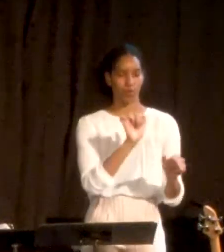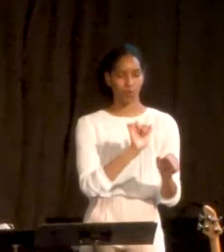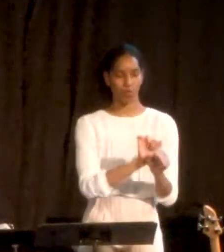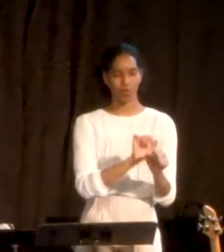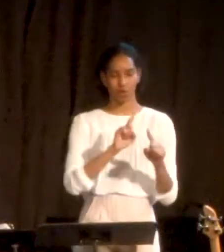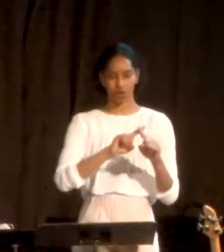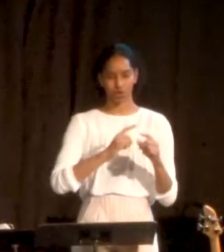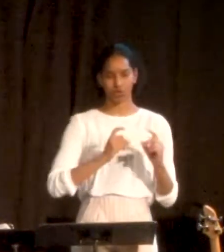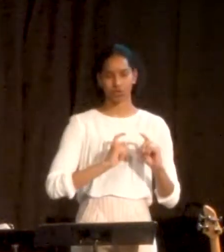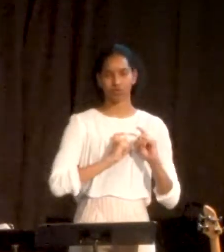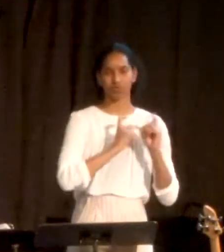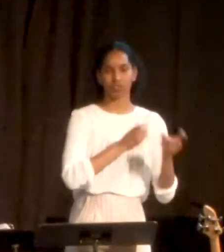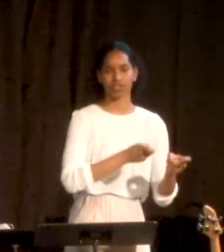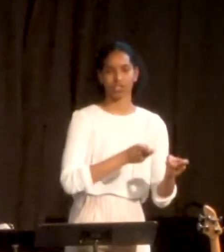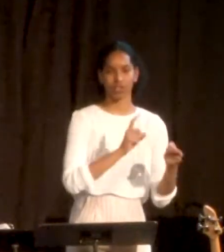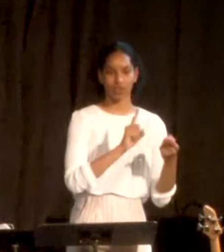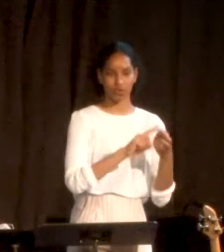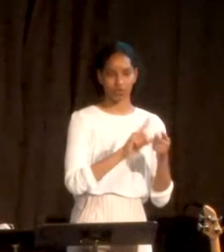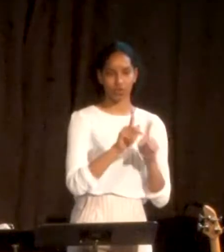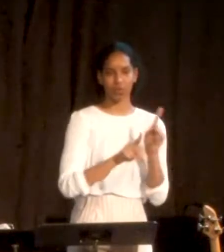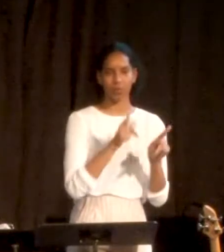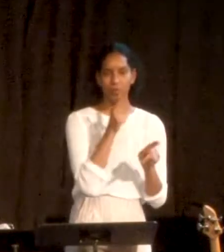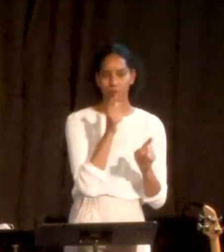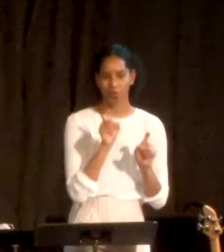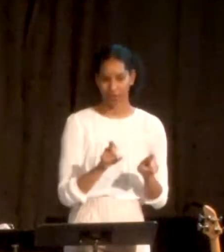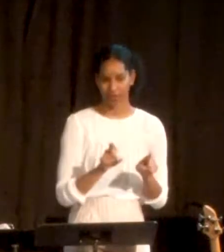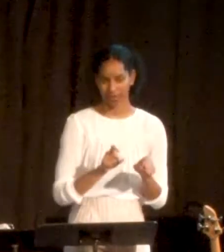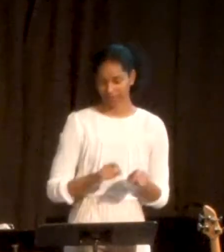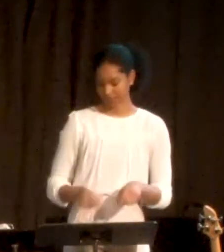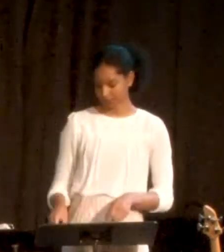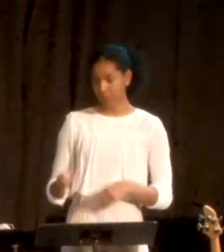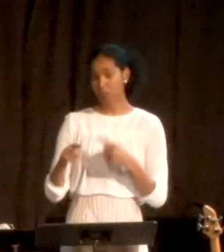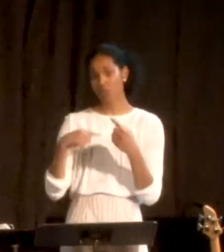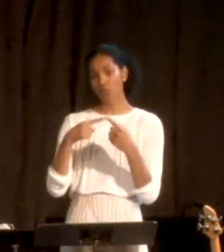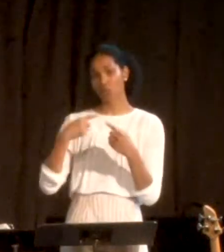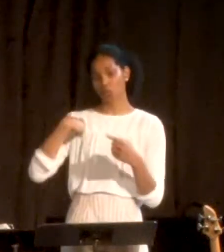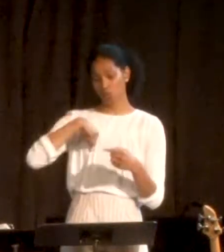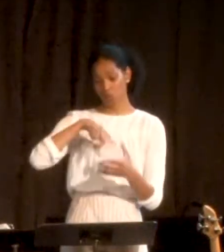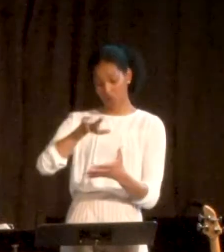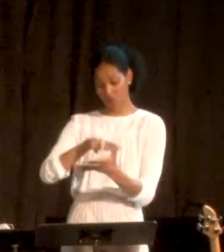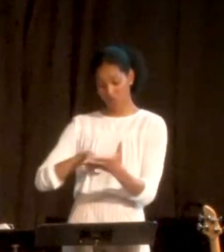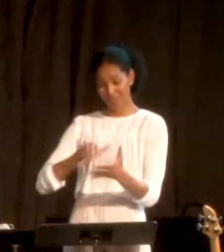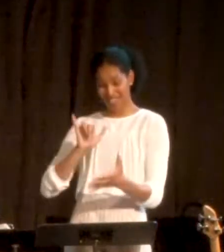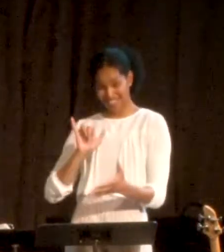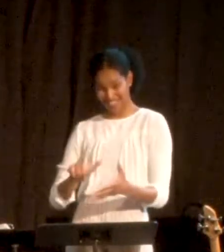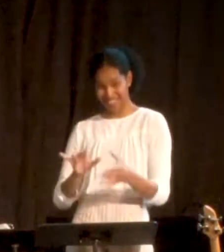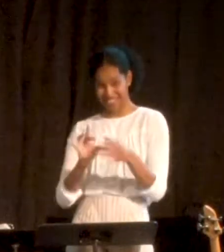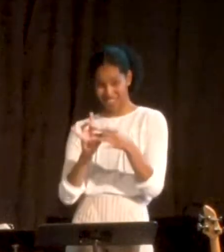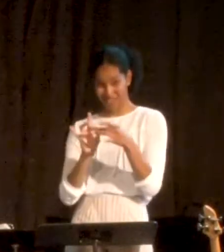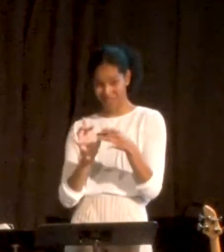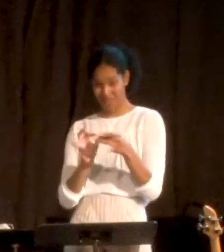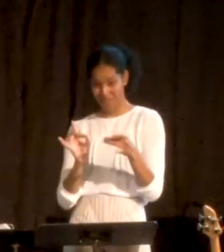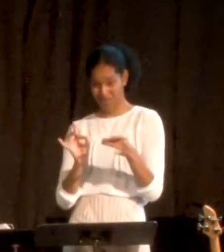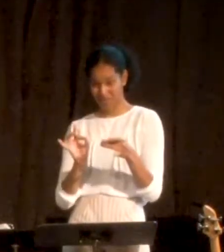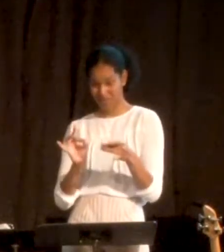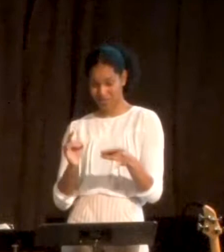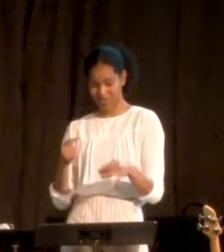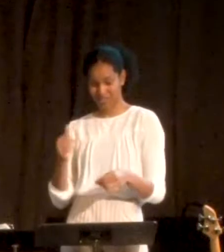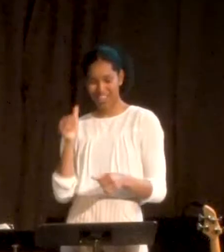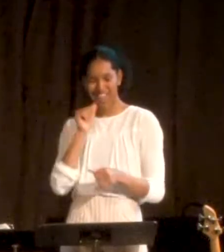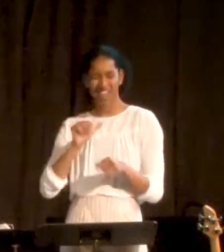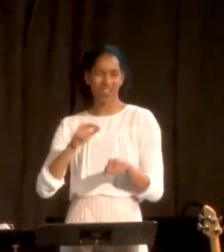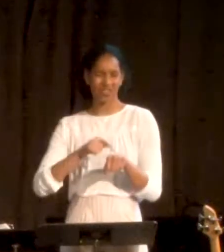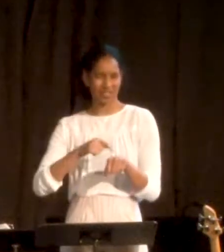Amen. Now, when you and I read this passage in particular, and every time I ever heard